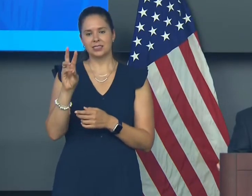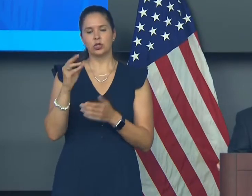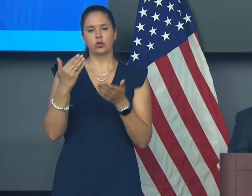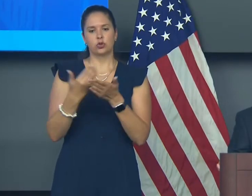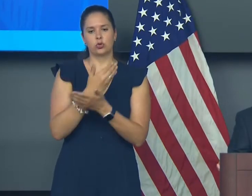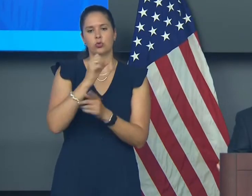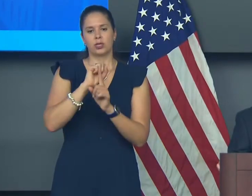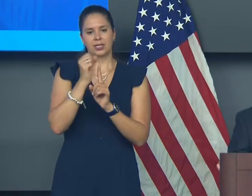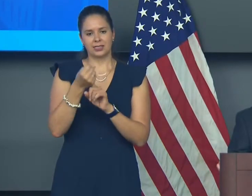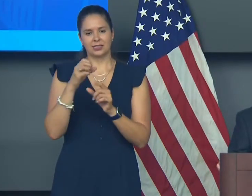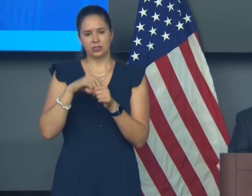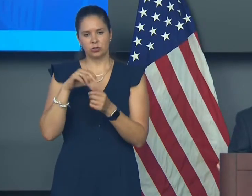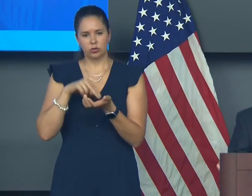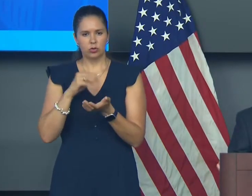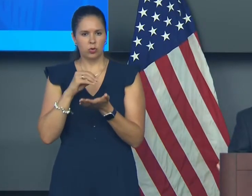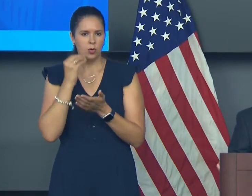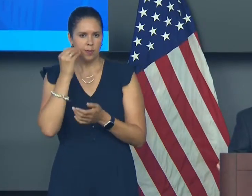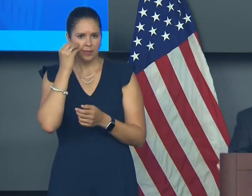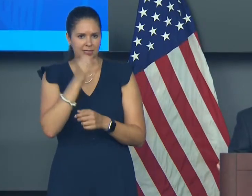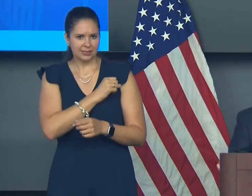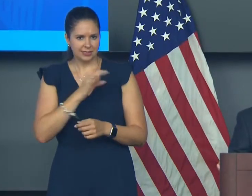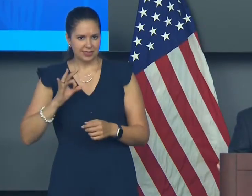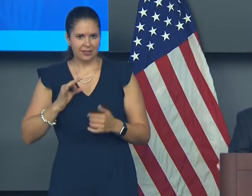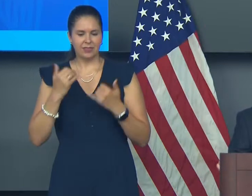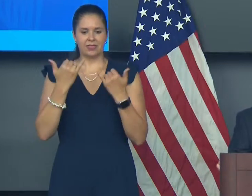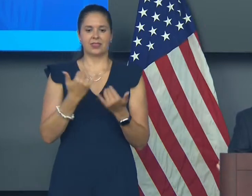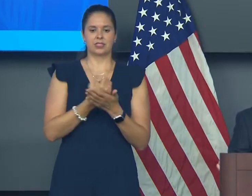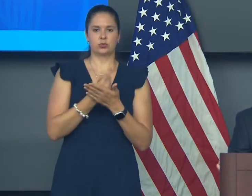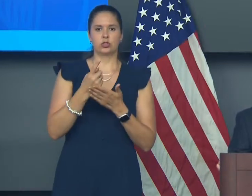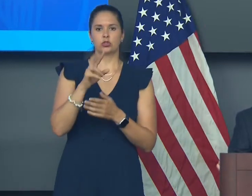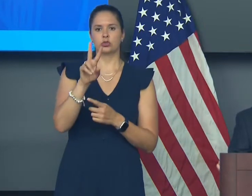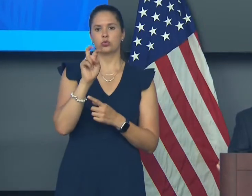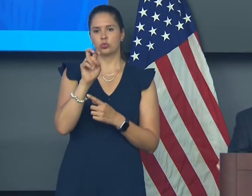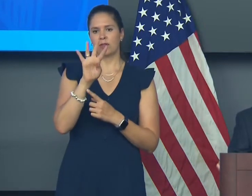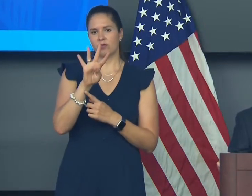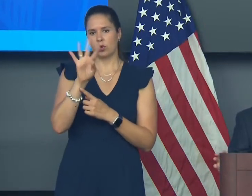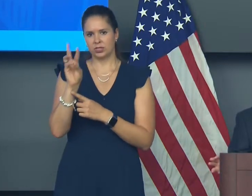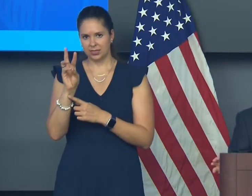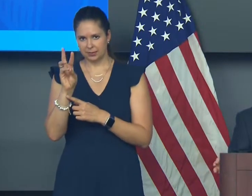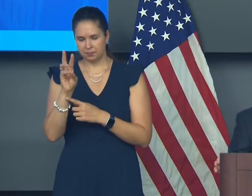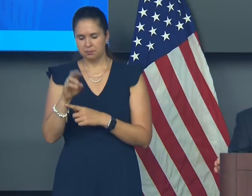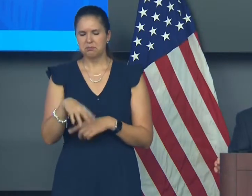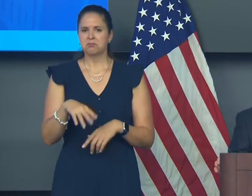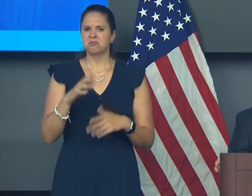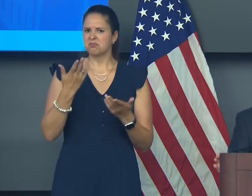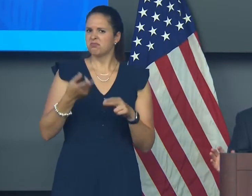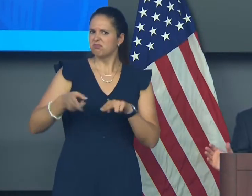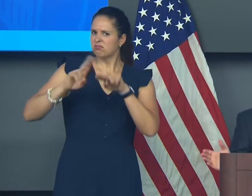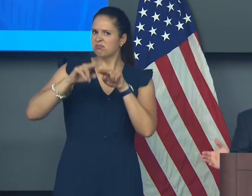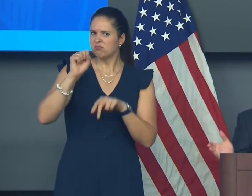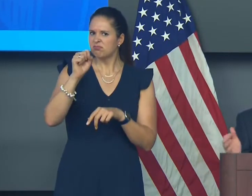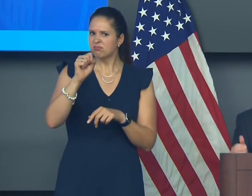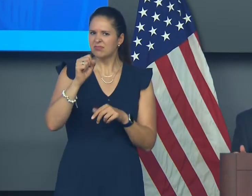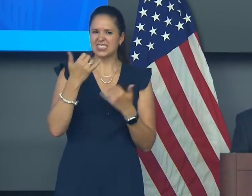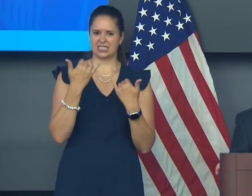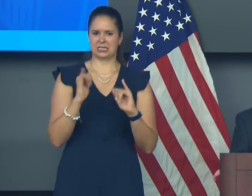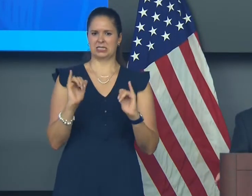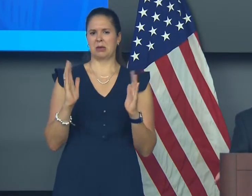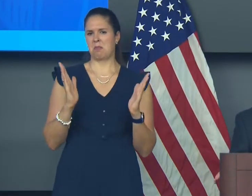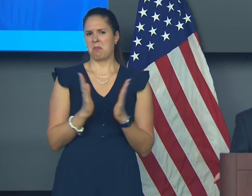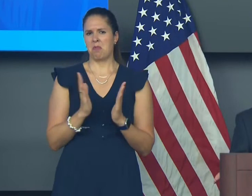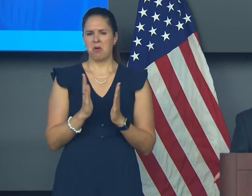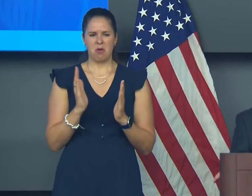166 new cases amongst nursing home staff, and this past week, we had 246. So notable increases, still relatively